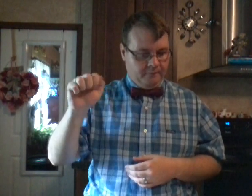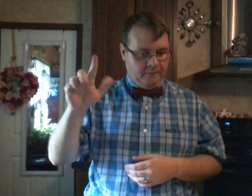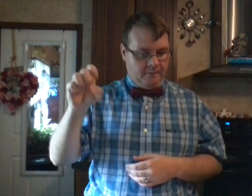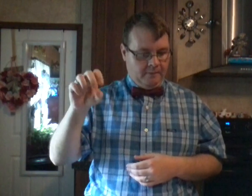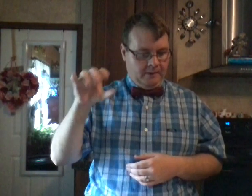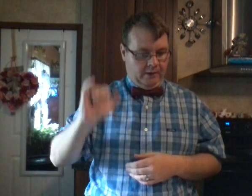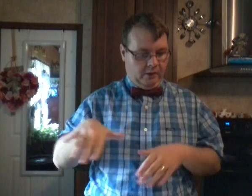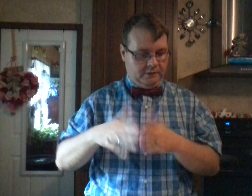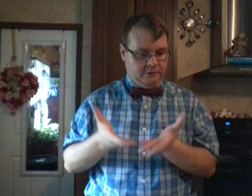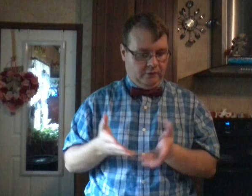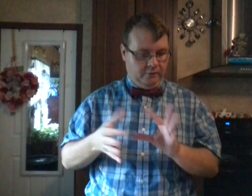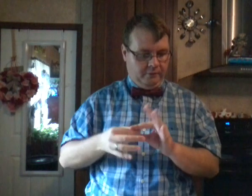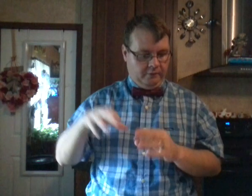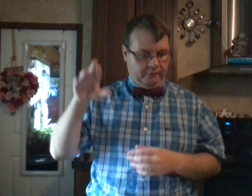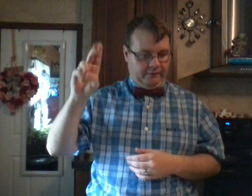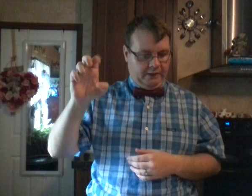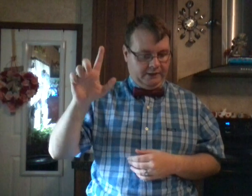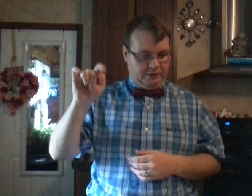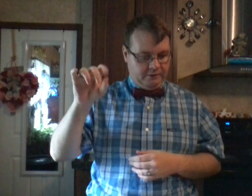and also the book of Revelation.